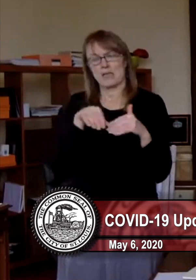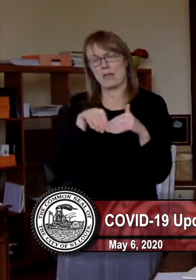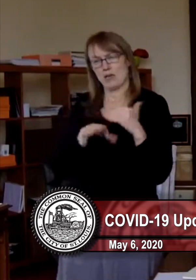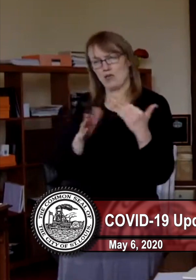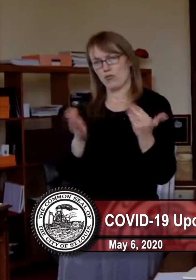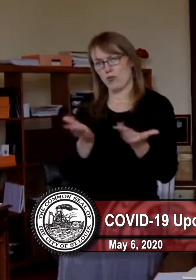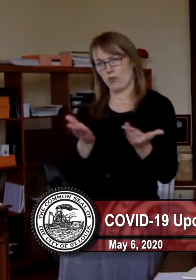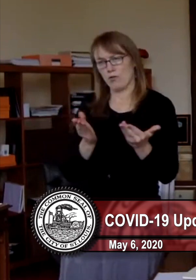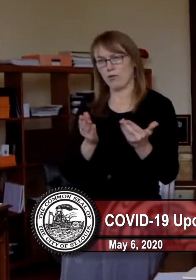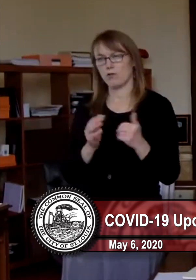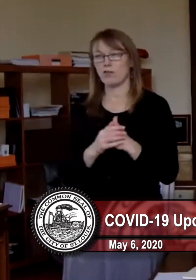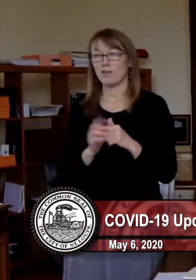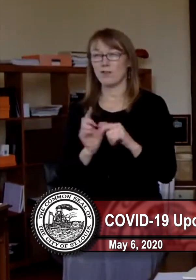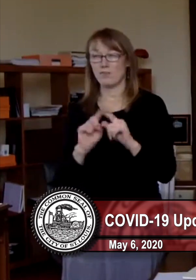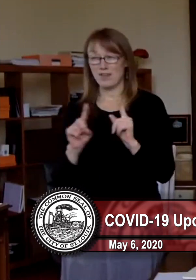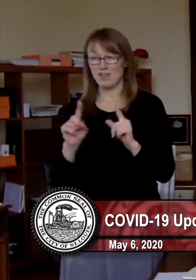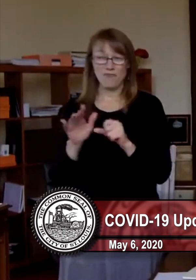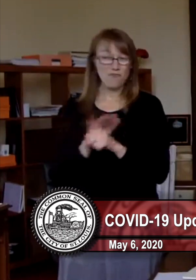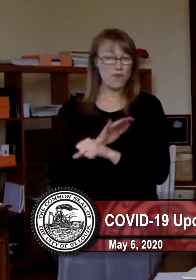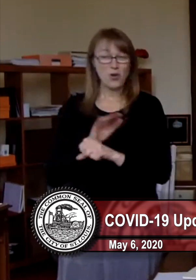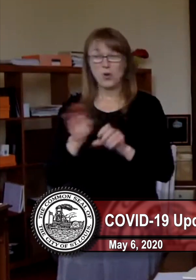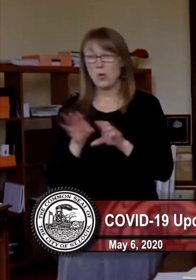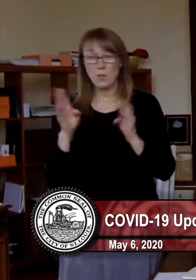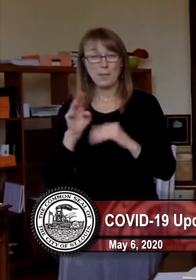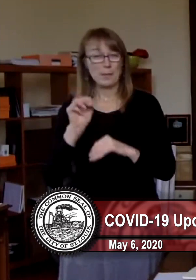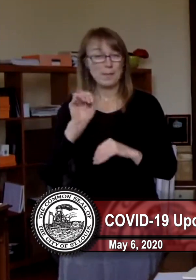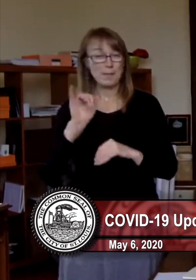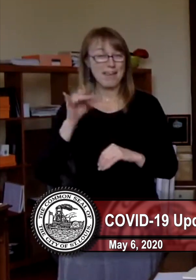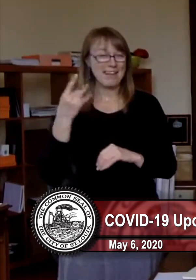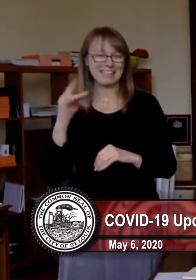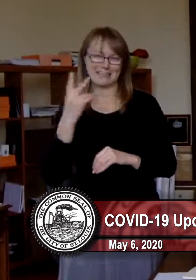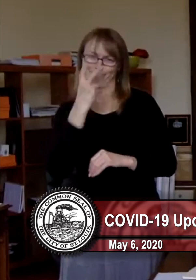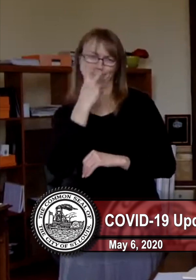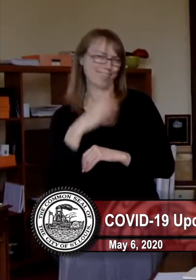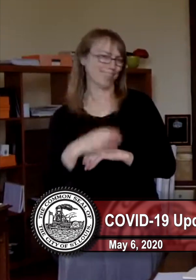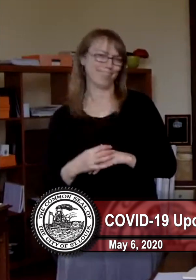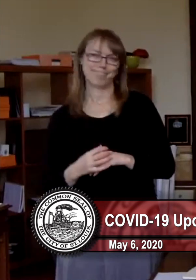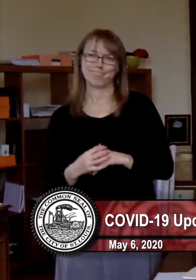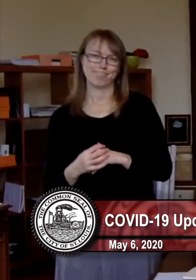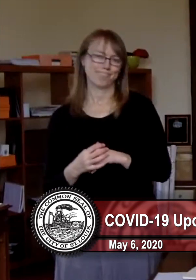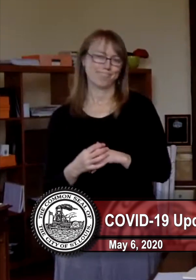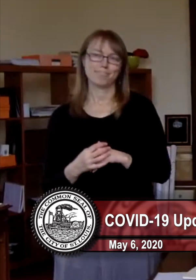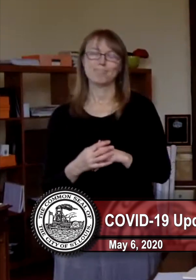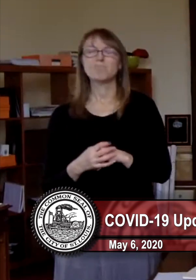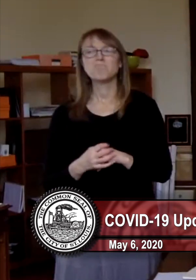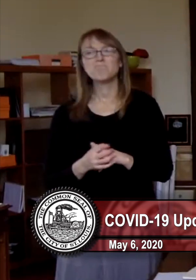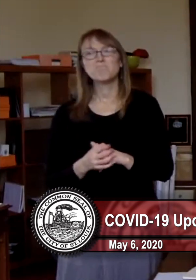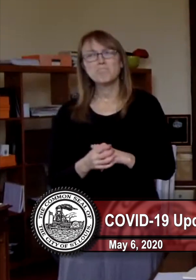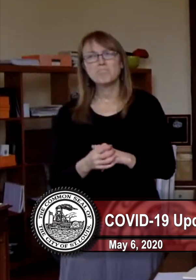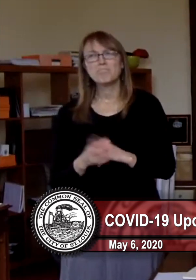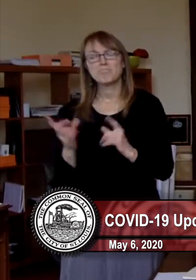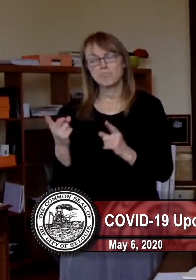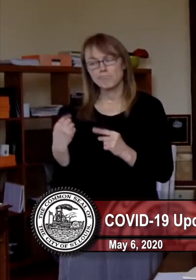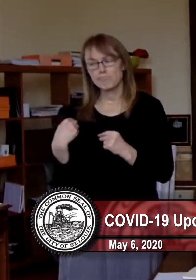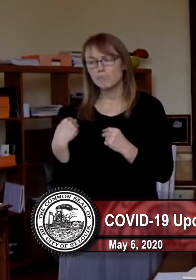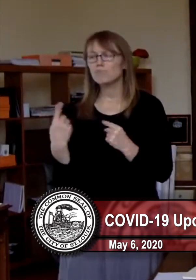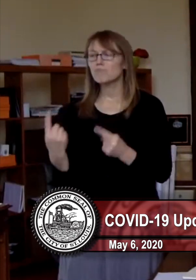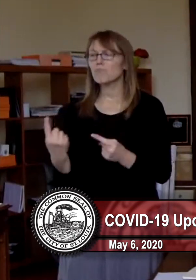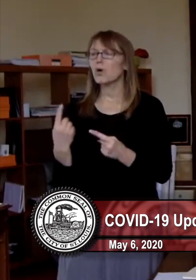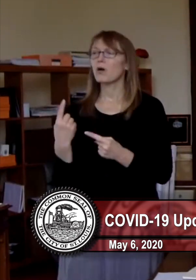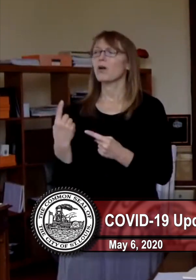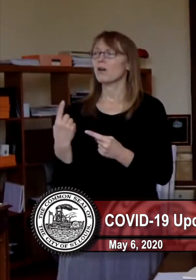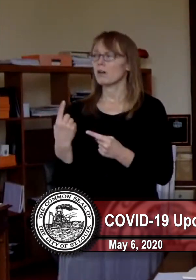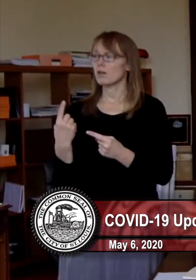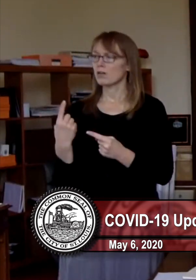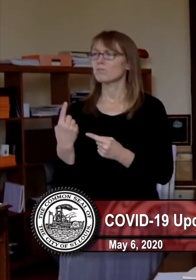public on the 18th. We've been working over the last few weeks to figure